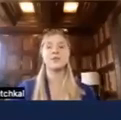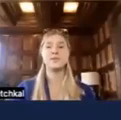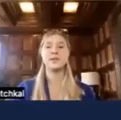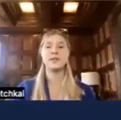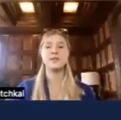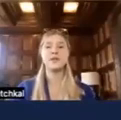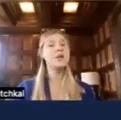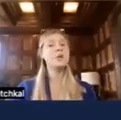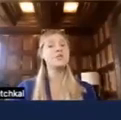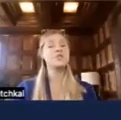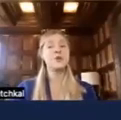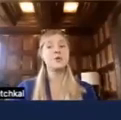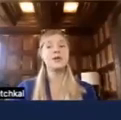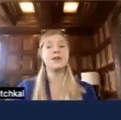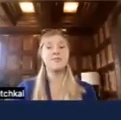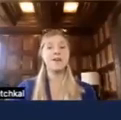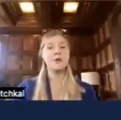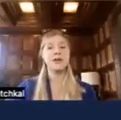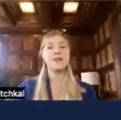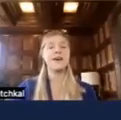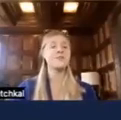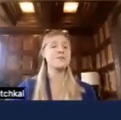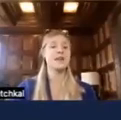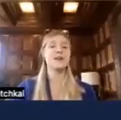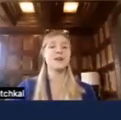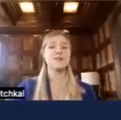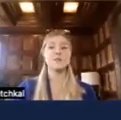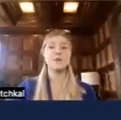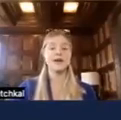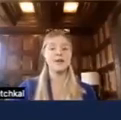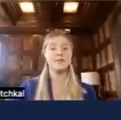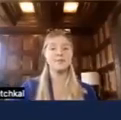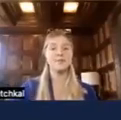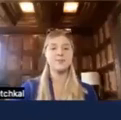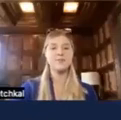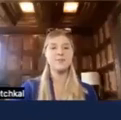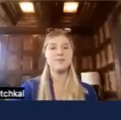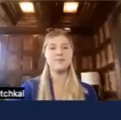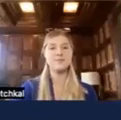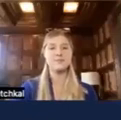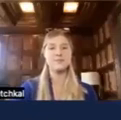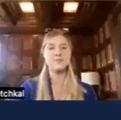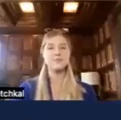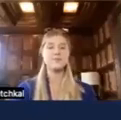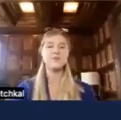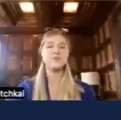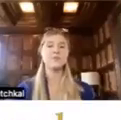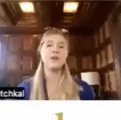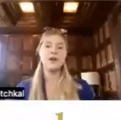2,125 students with disabilities, which is a total of 5.85% of the student body.